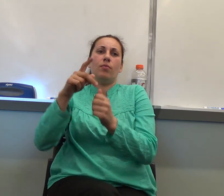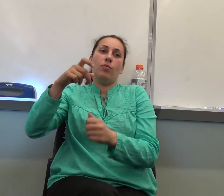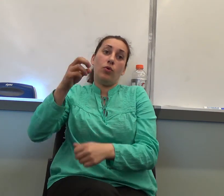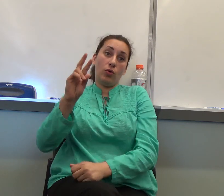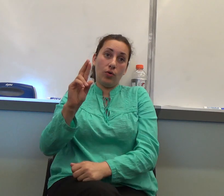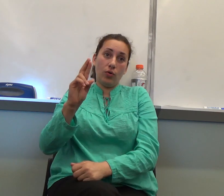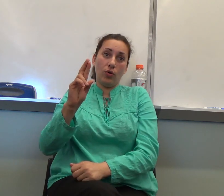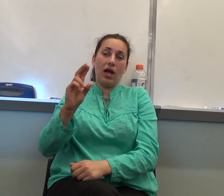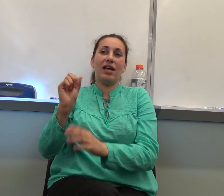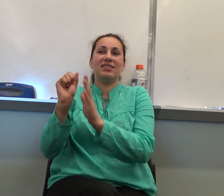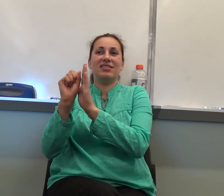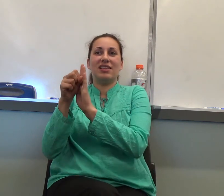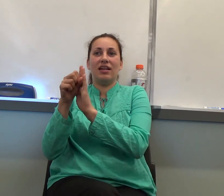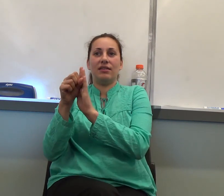know 400 meters